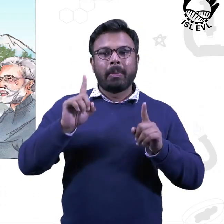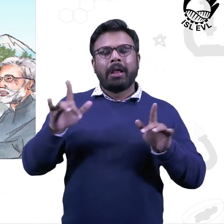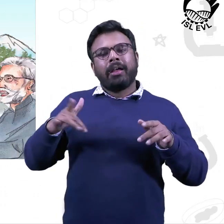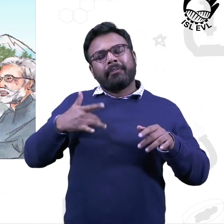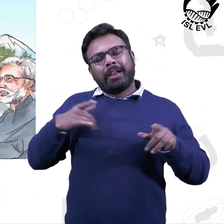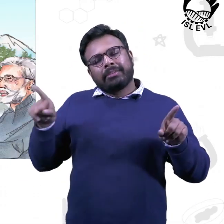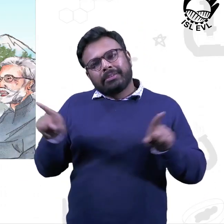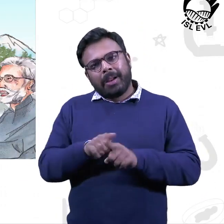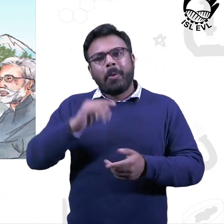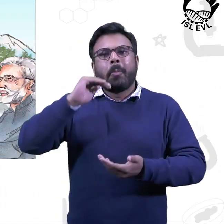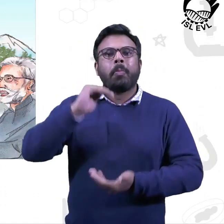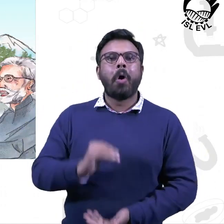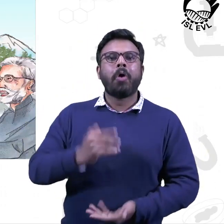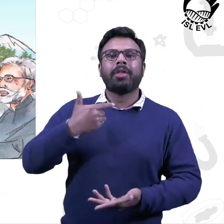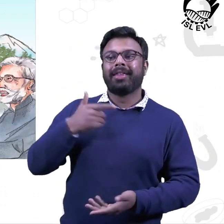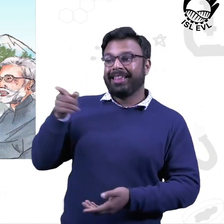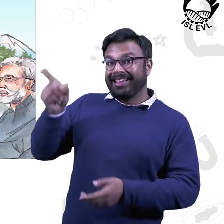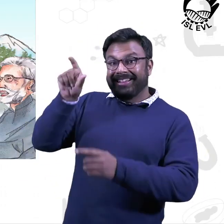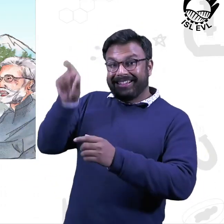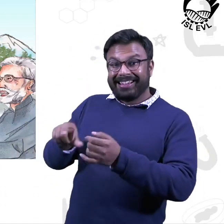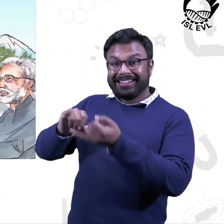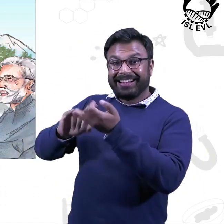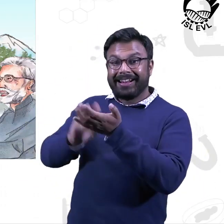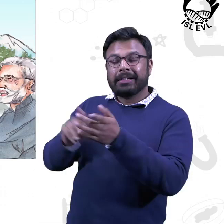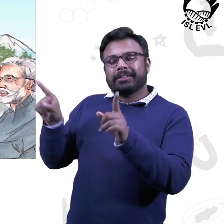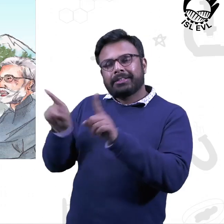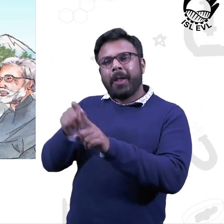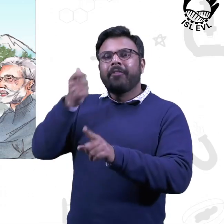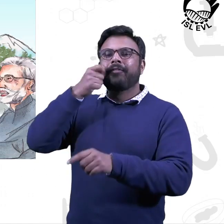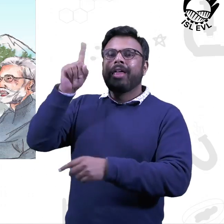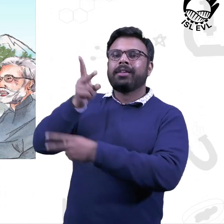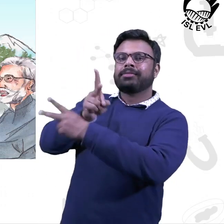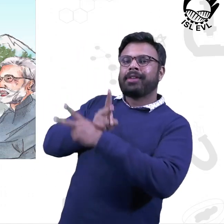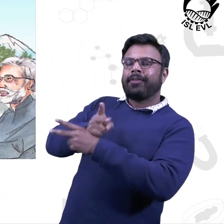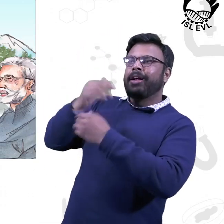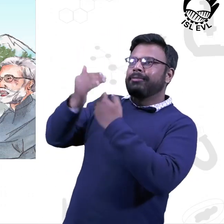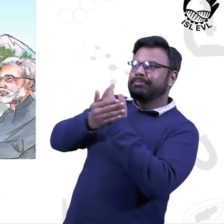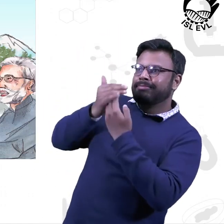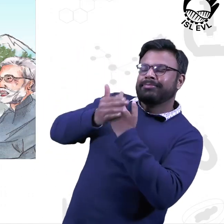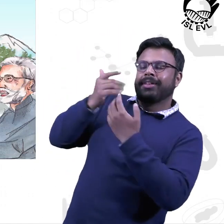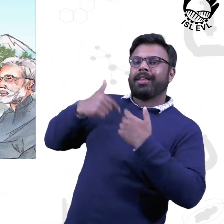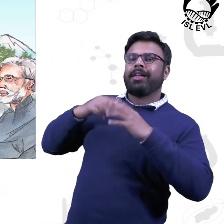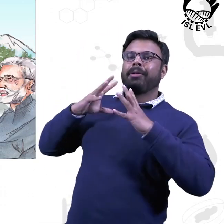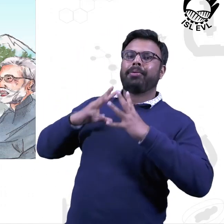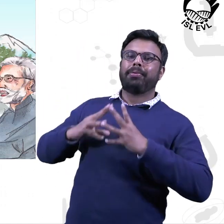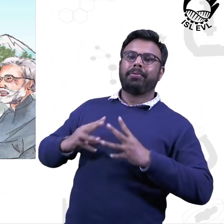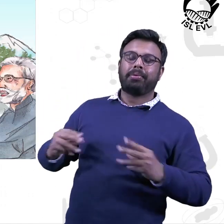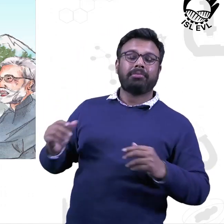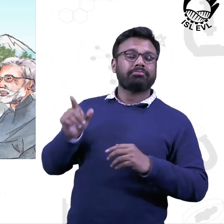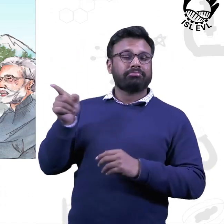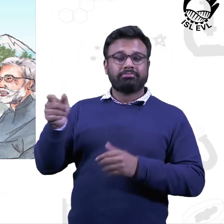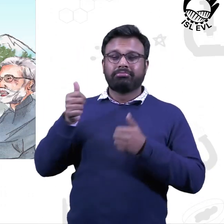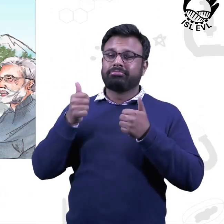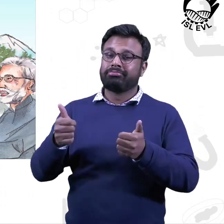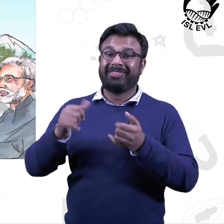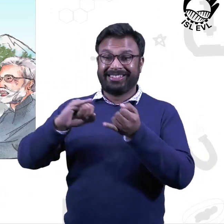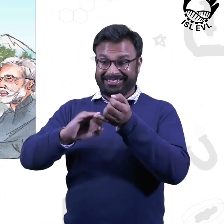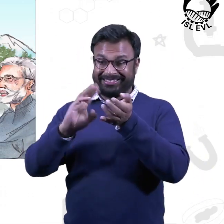her. Dr. Manjula felt like a kid who is cared for by her father, although she was 40 years old at that time.